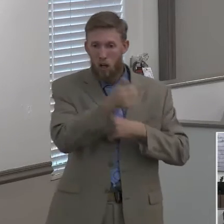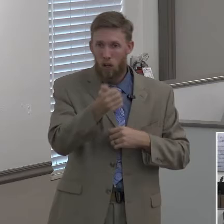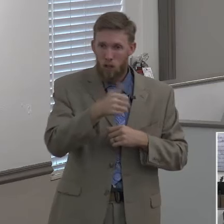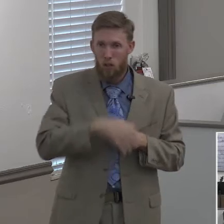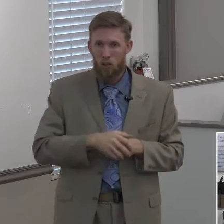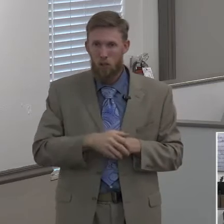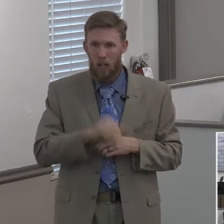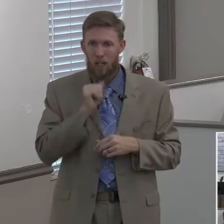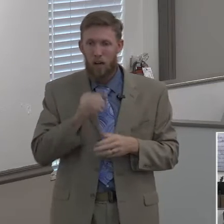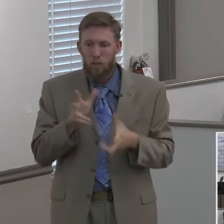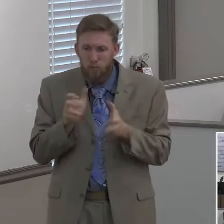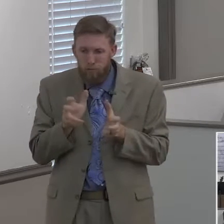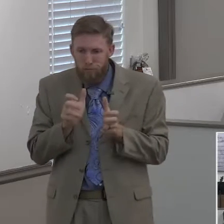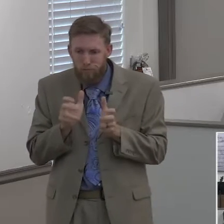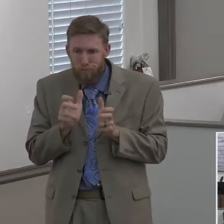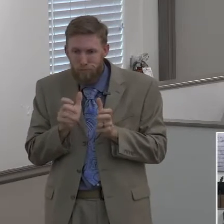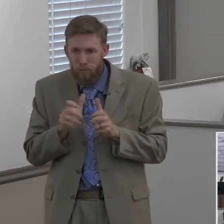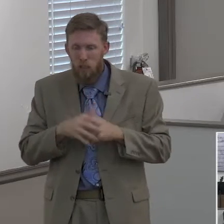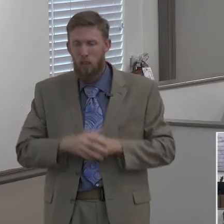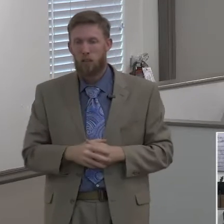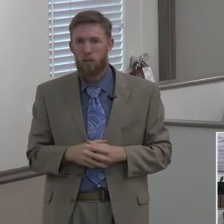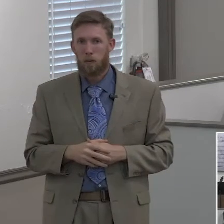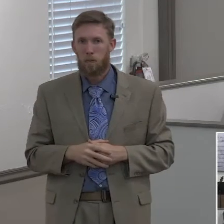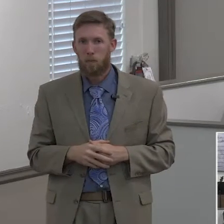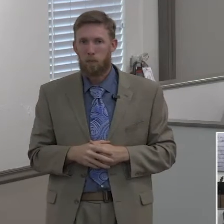Instead of being selfish.